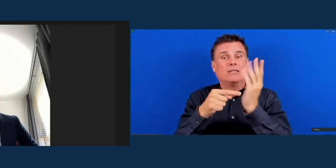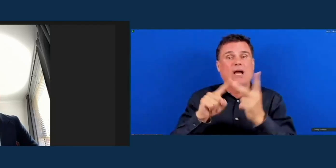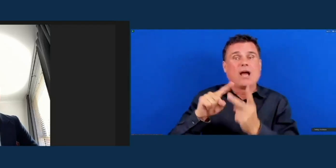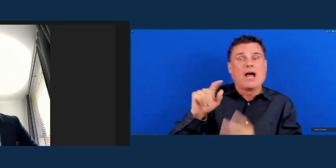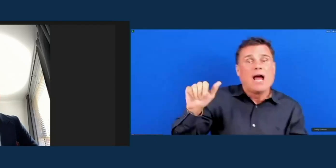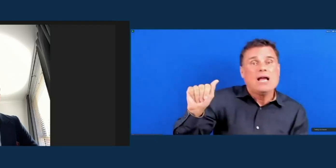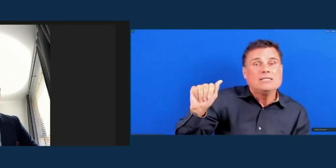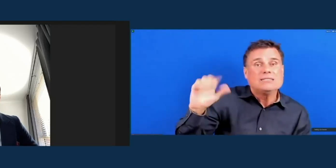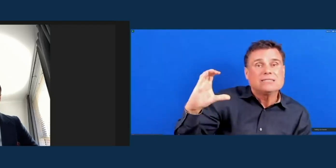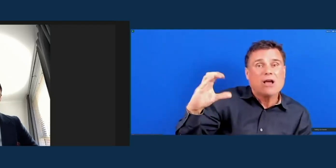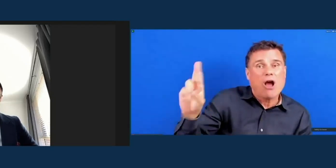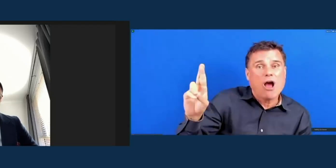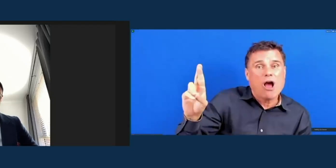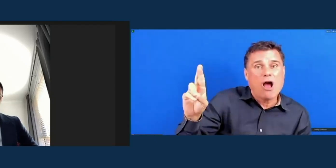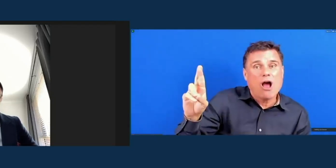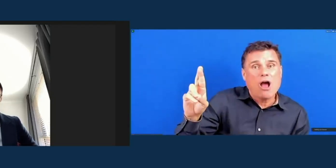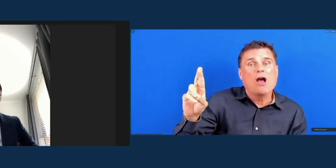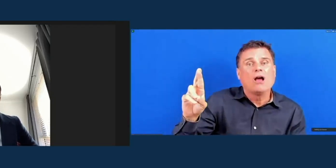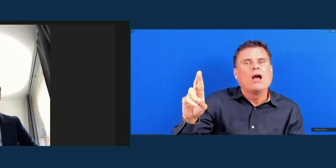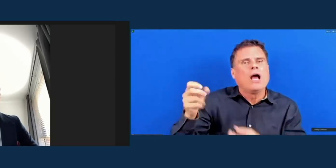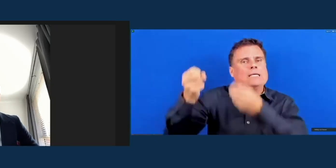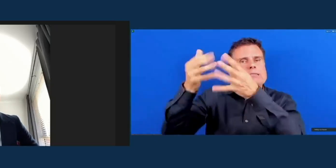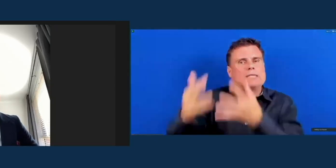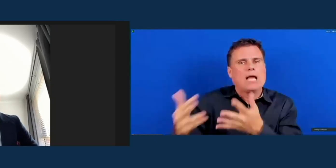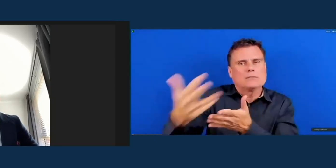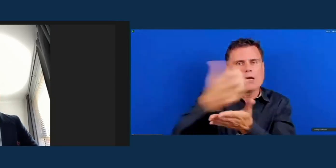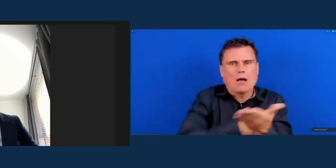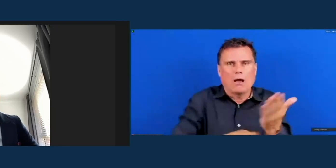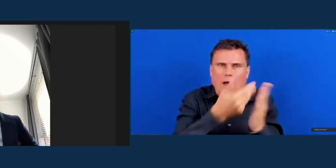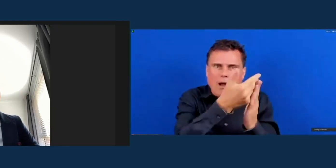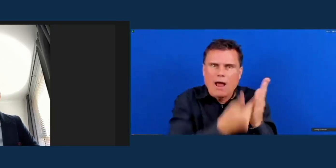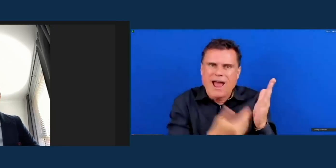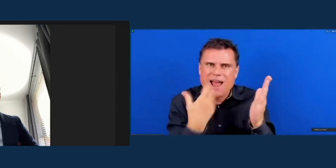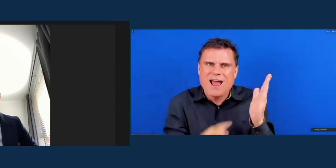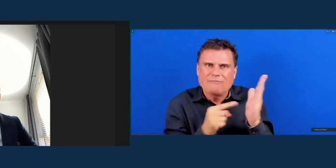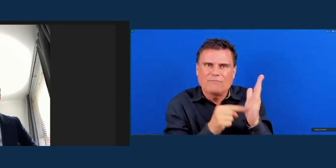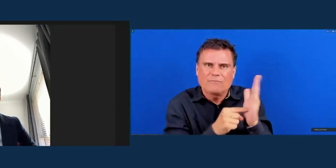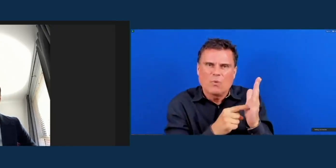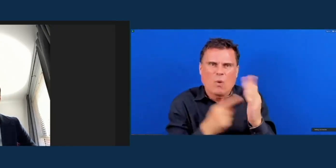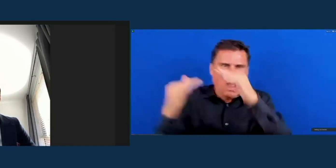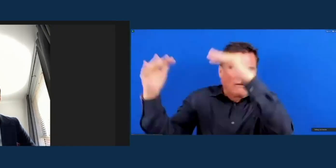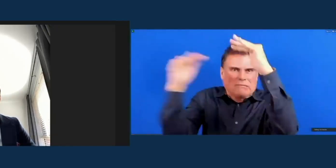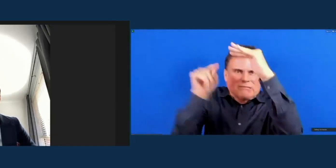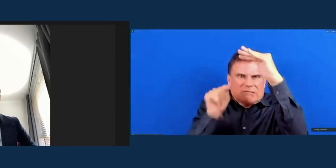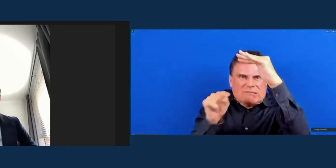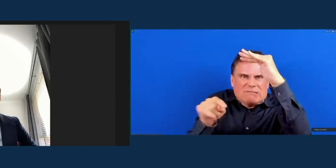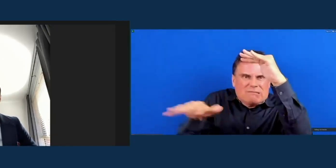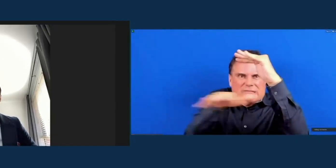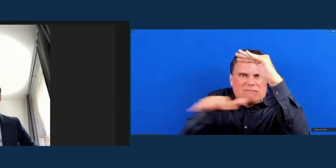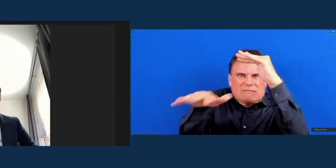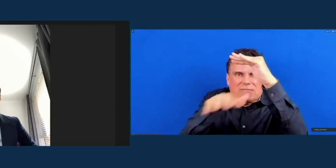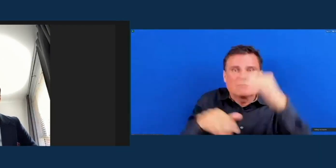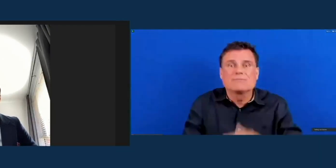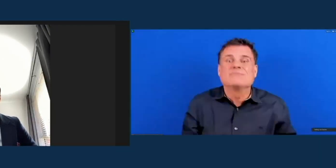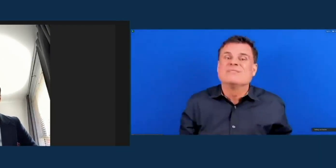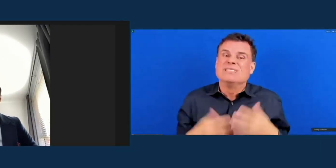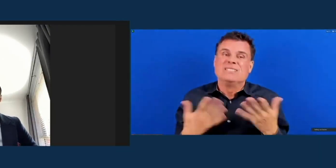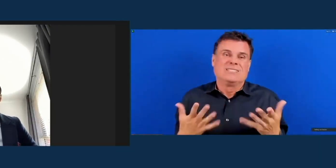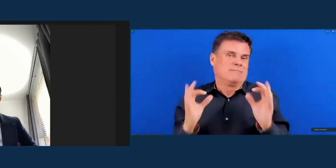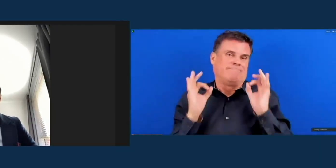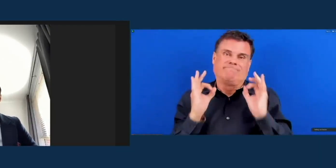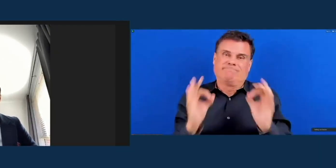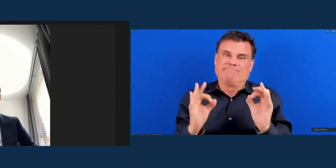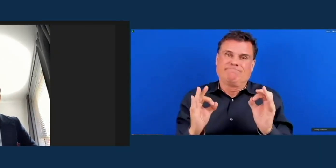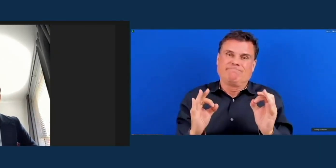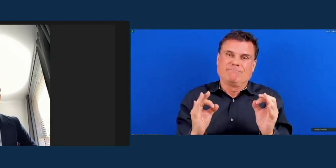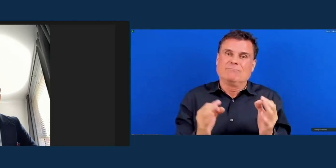and decision-making, and will continue to do so. This is one of the great legacies of the Grand Challenge. Our competitions created a